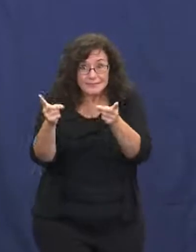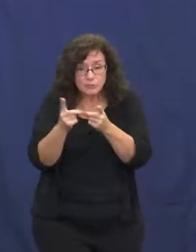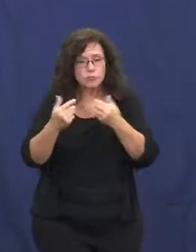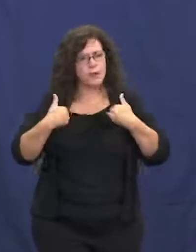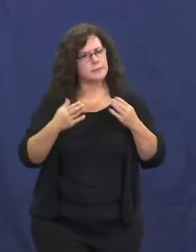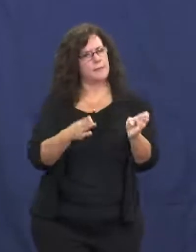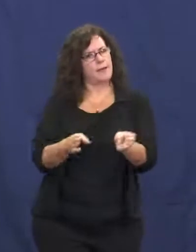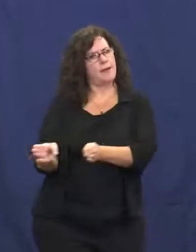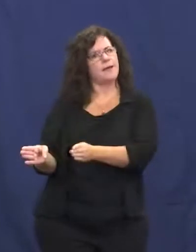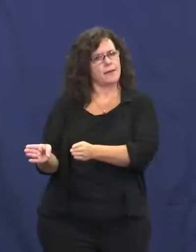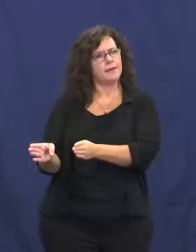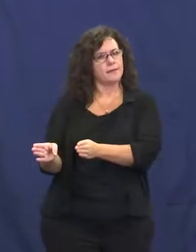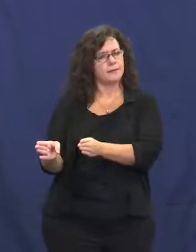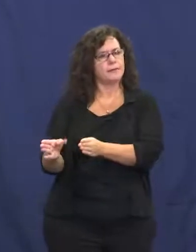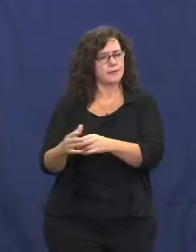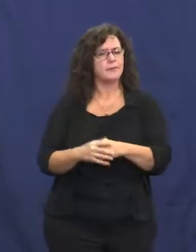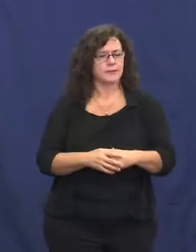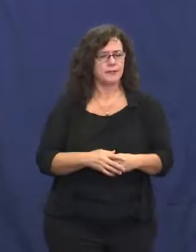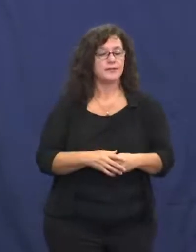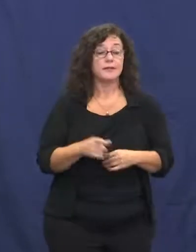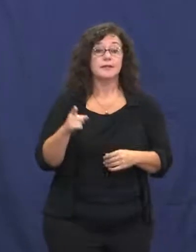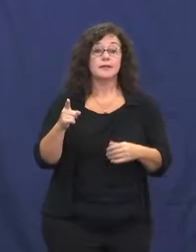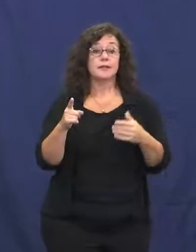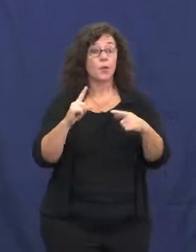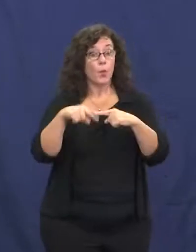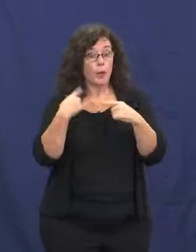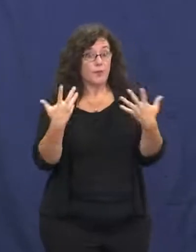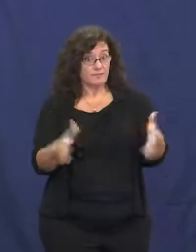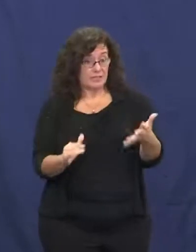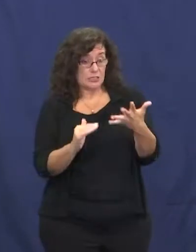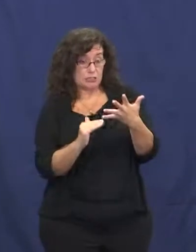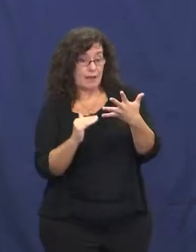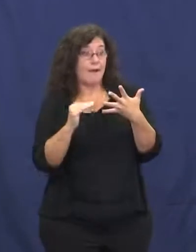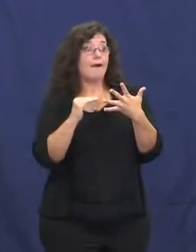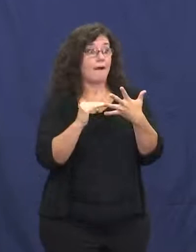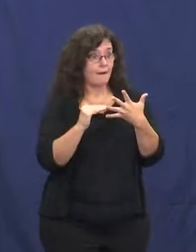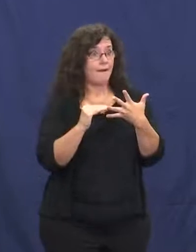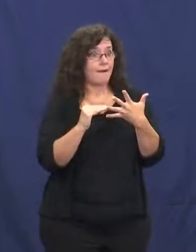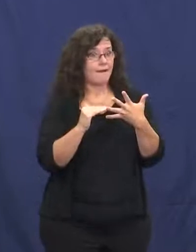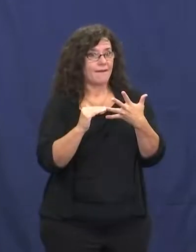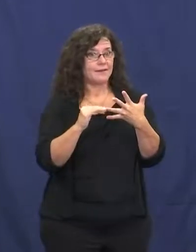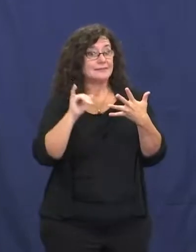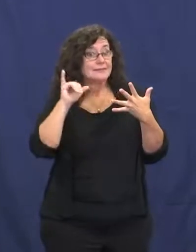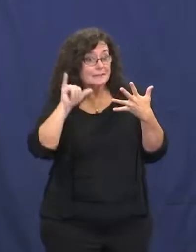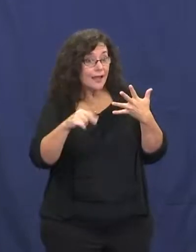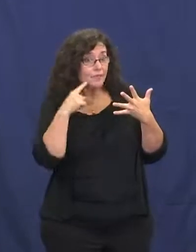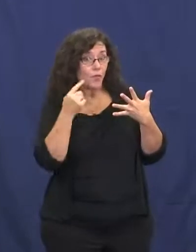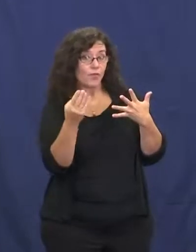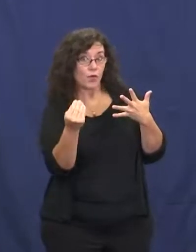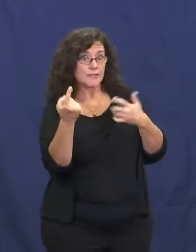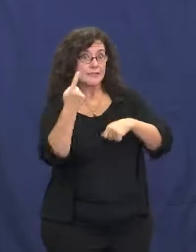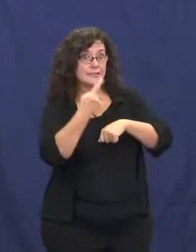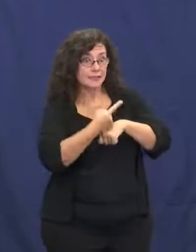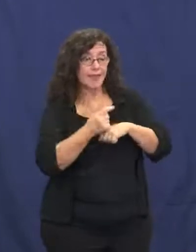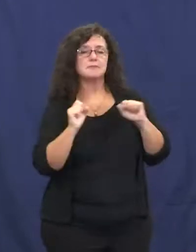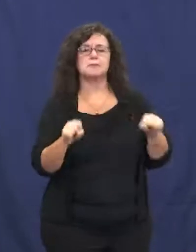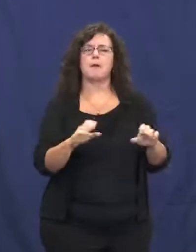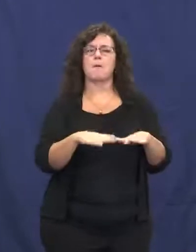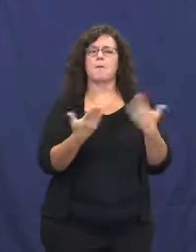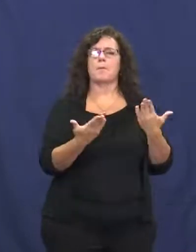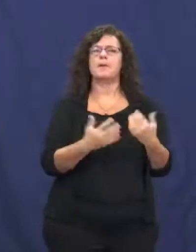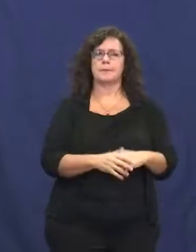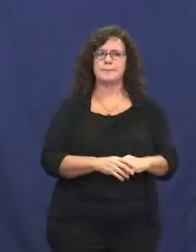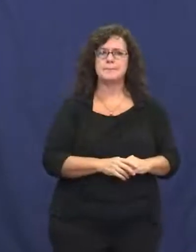instruction once the county gets into the red tier and can stay there for 14 days. Now, it sounds kind of funny to